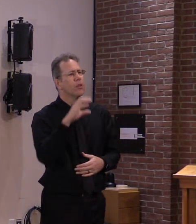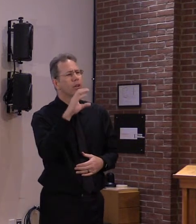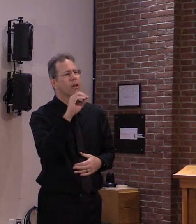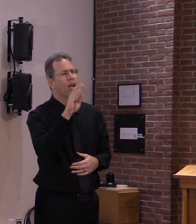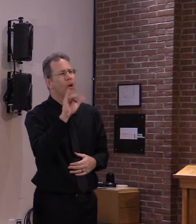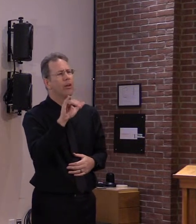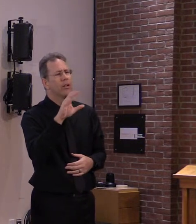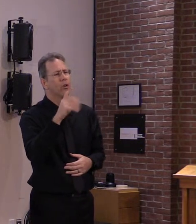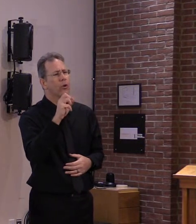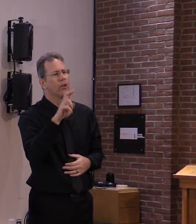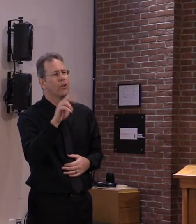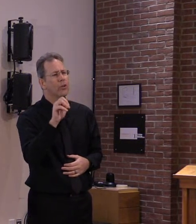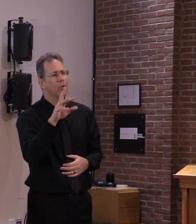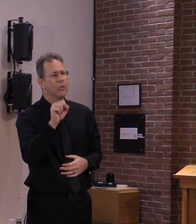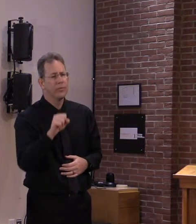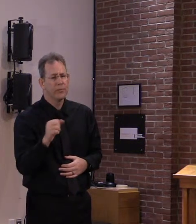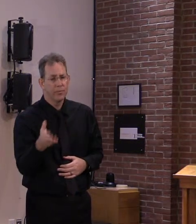briefing.